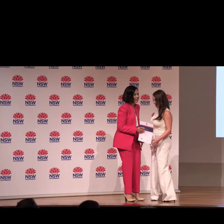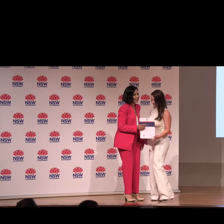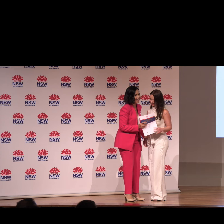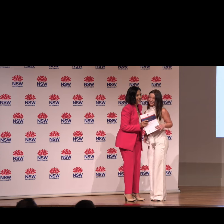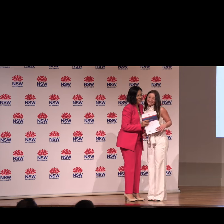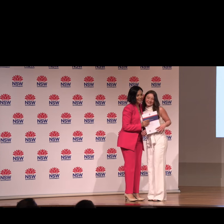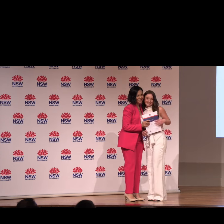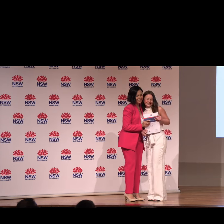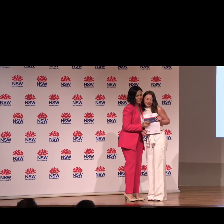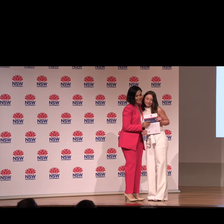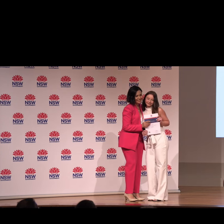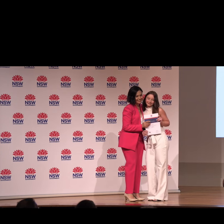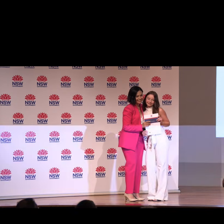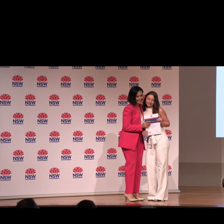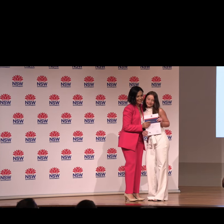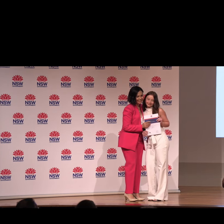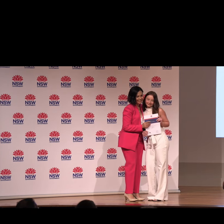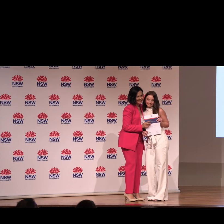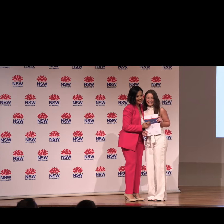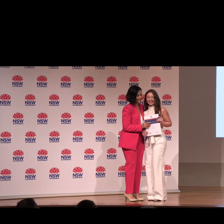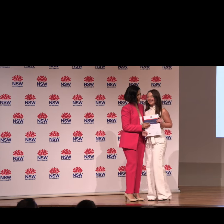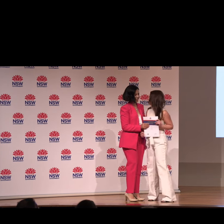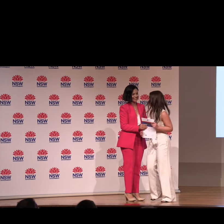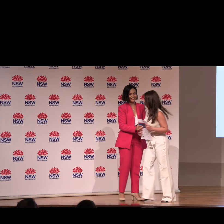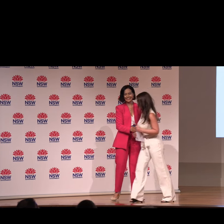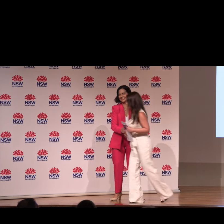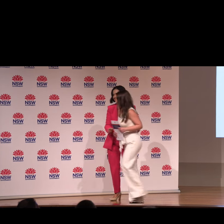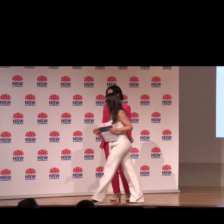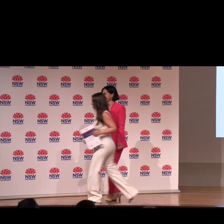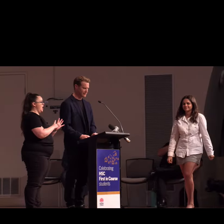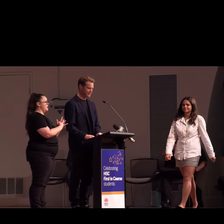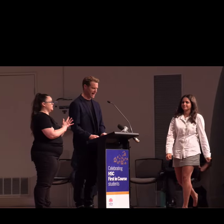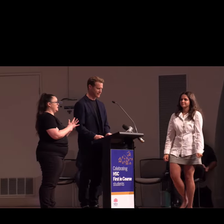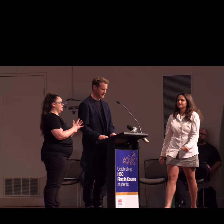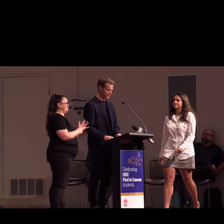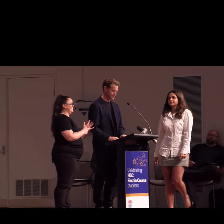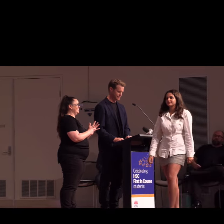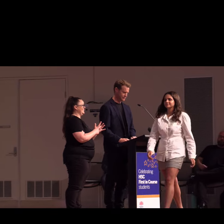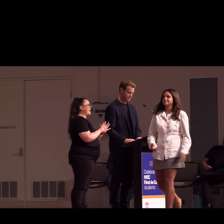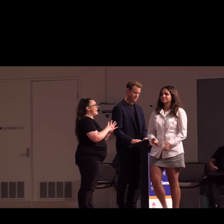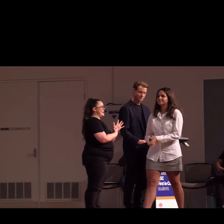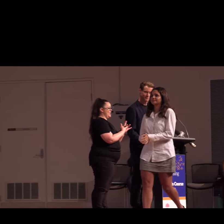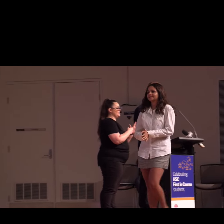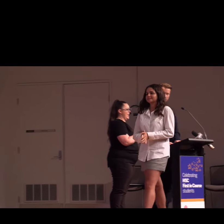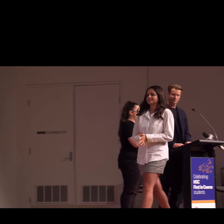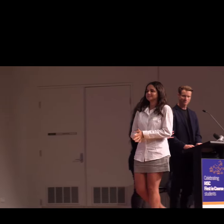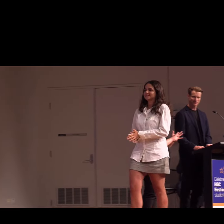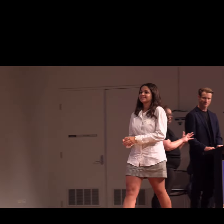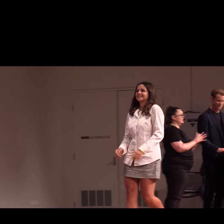in modern Greek extension, Ariane Macedes, Secondary College of Languages, Ashfield.